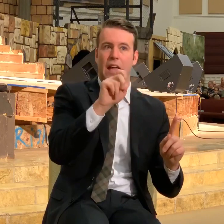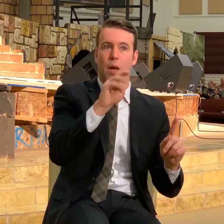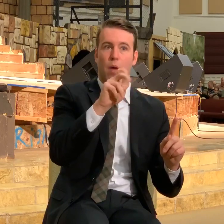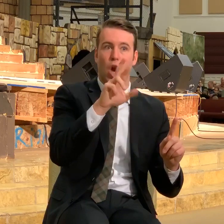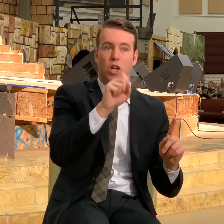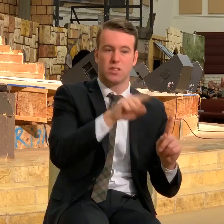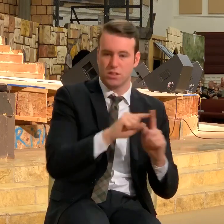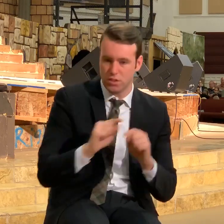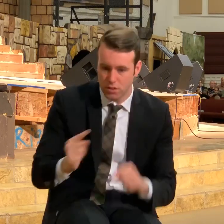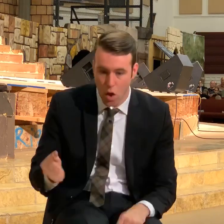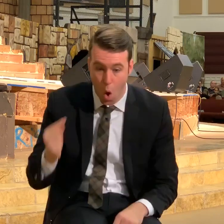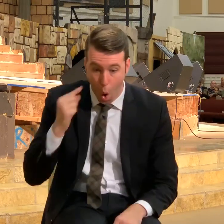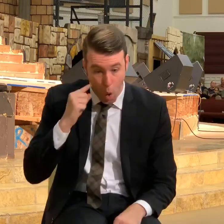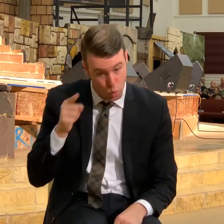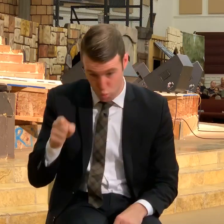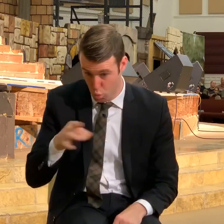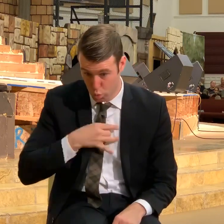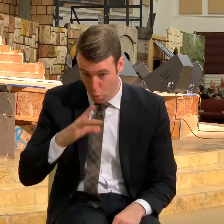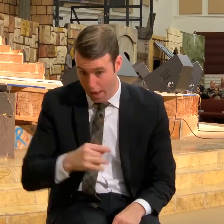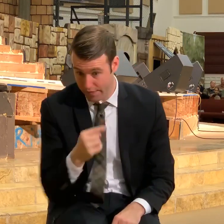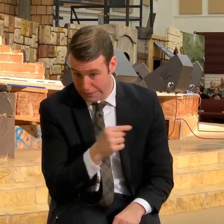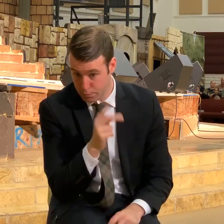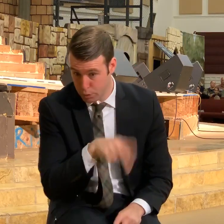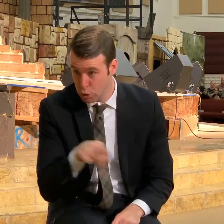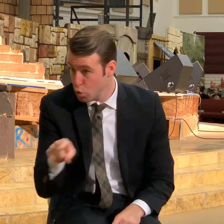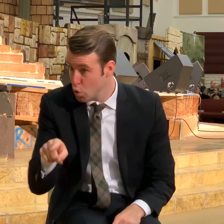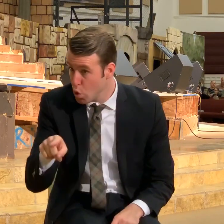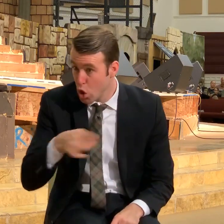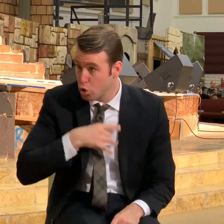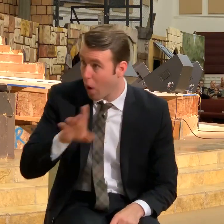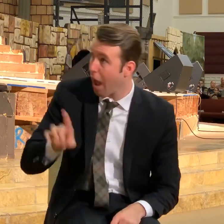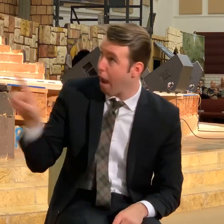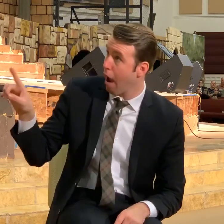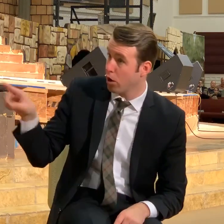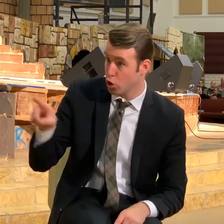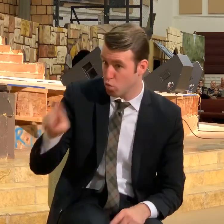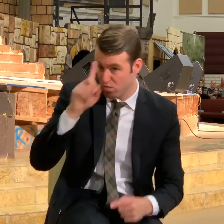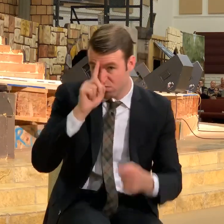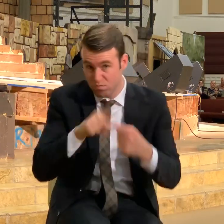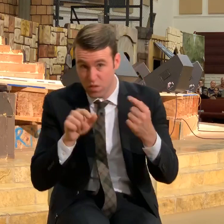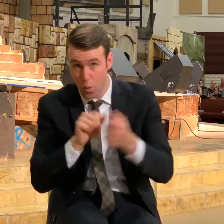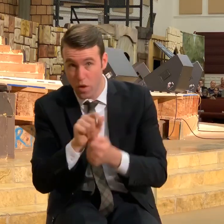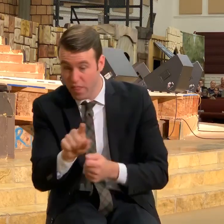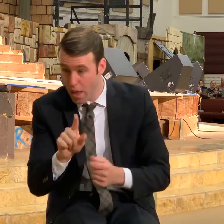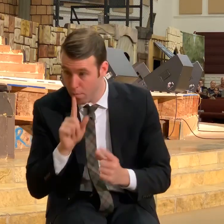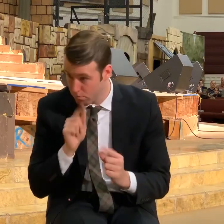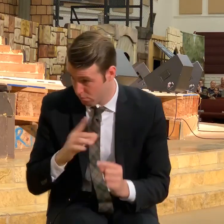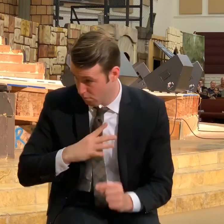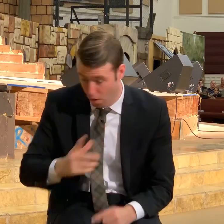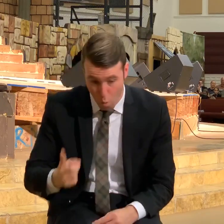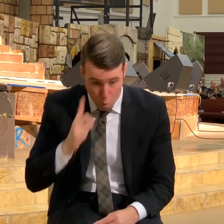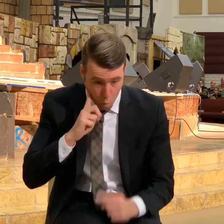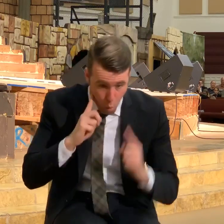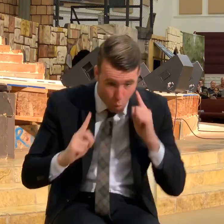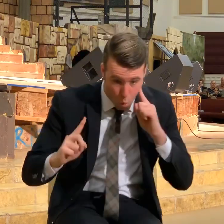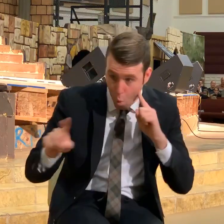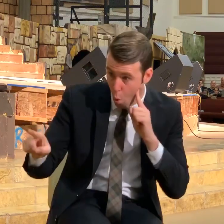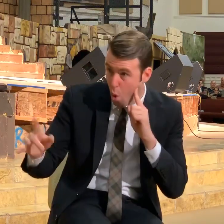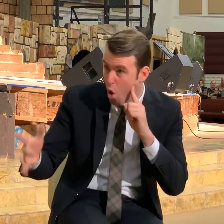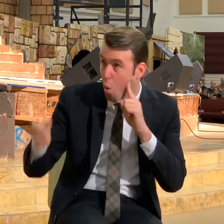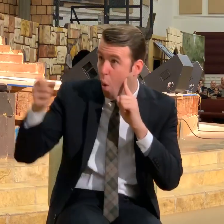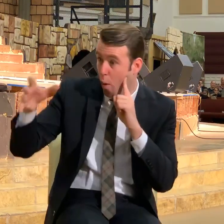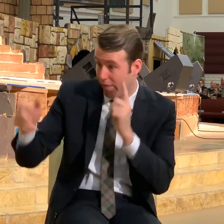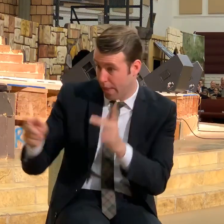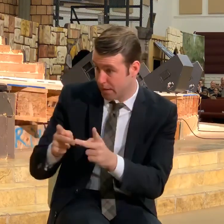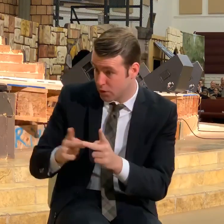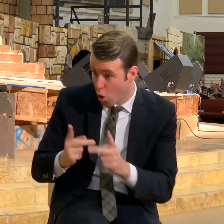the Sanhedrin, or you didn't like that particular lady that was on the Supreme Court, or was in the position leadership of the town. You wanted that position, or you wanted that